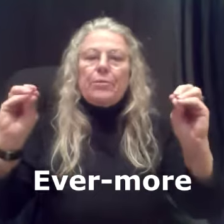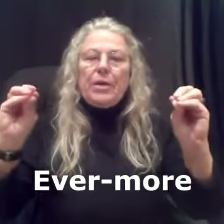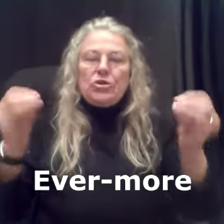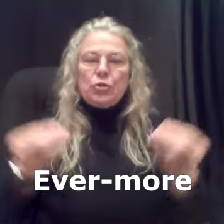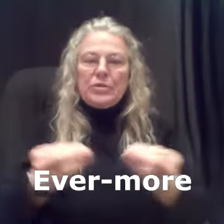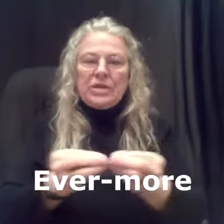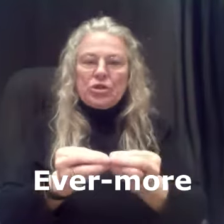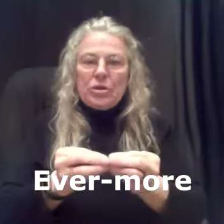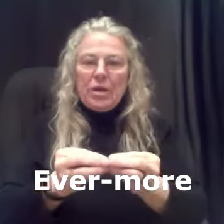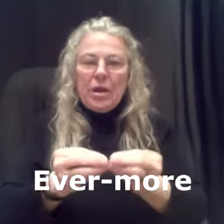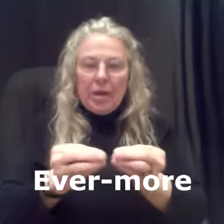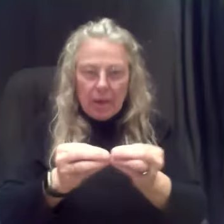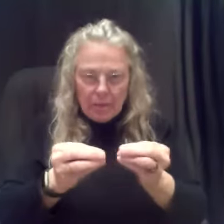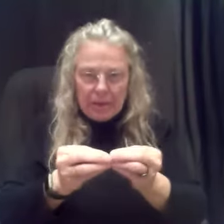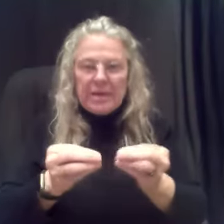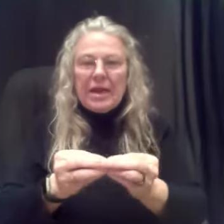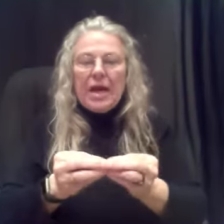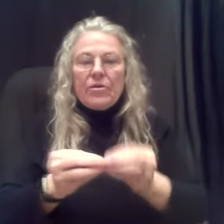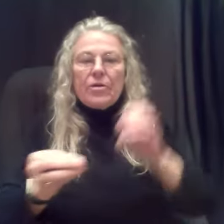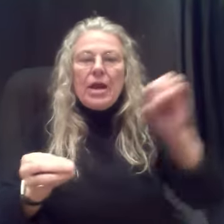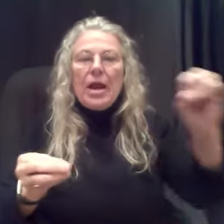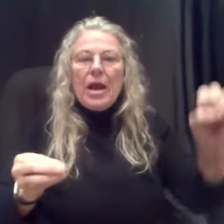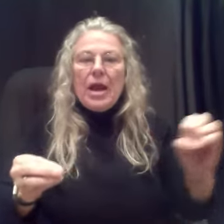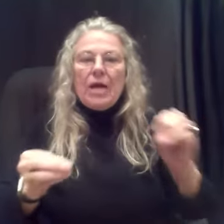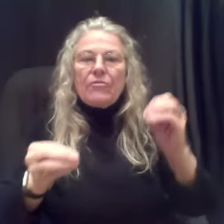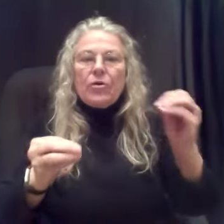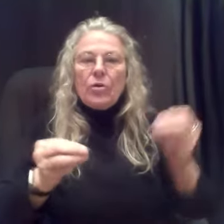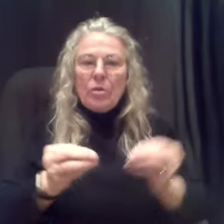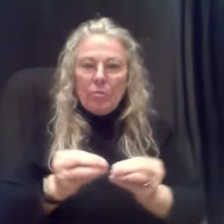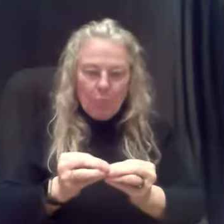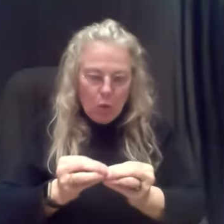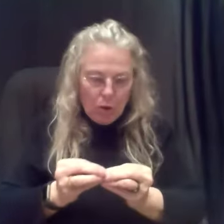pinched position, coming together. Evermore.